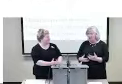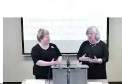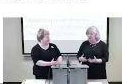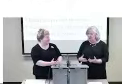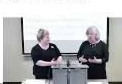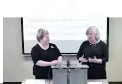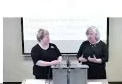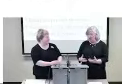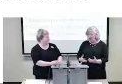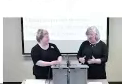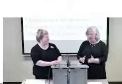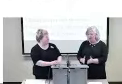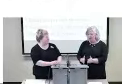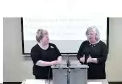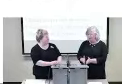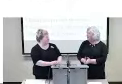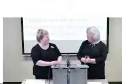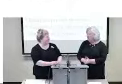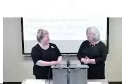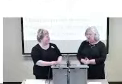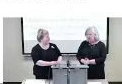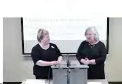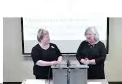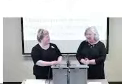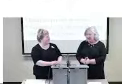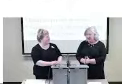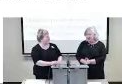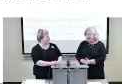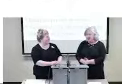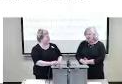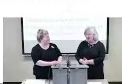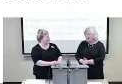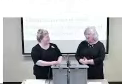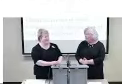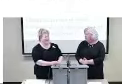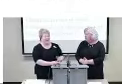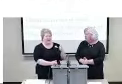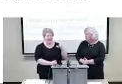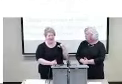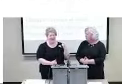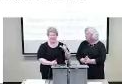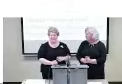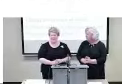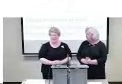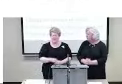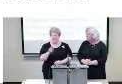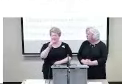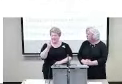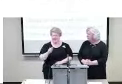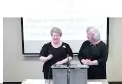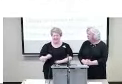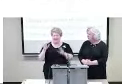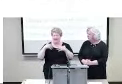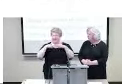um who is the authority um and and if you'll do that it may help you make some decisions as which one that's a great one